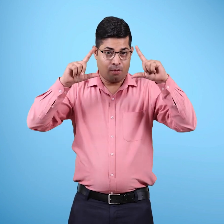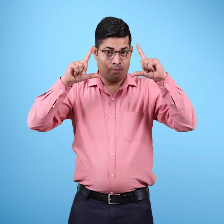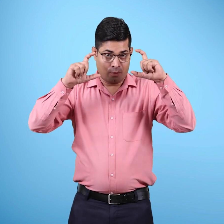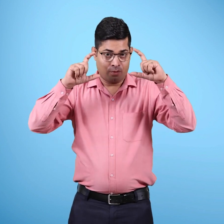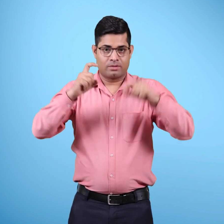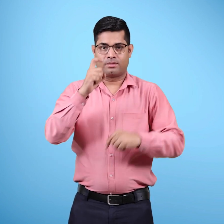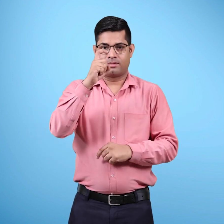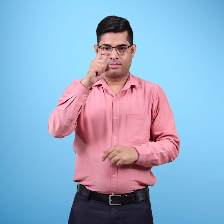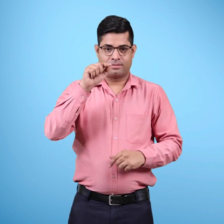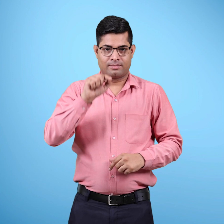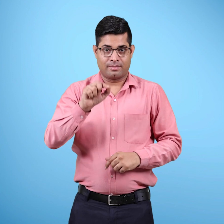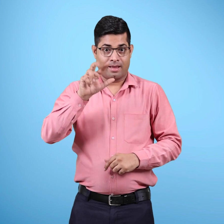Figure 7.8 shows